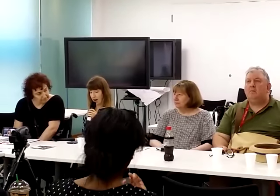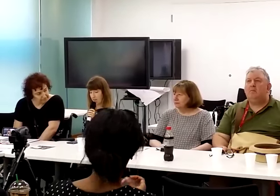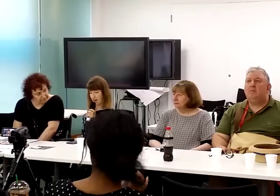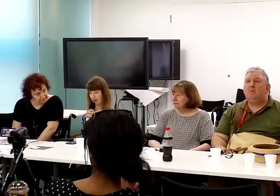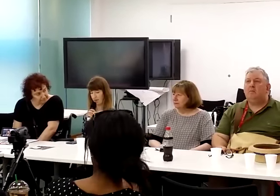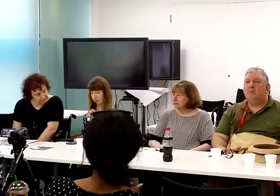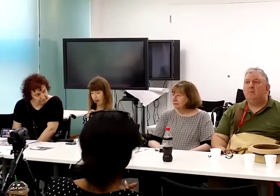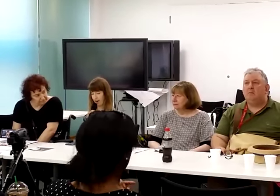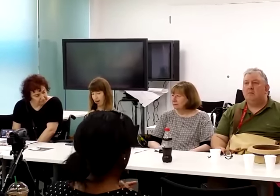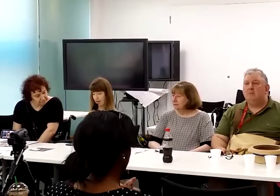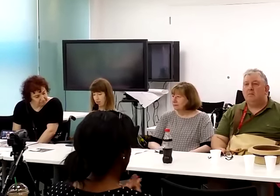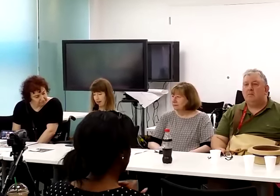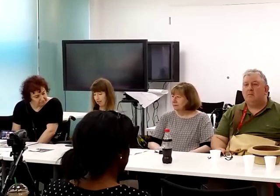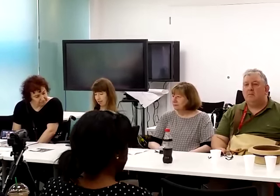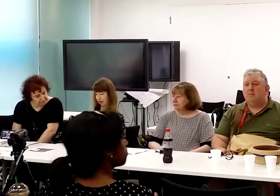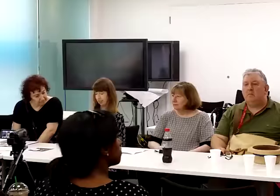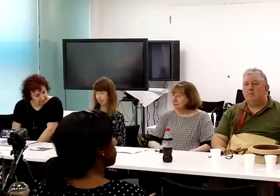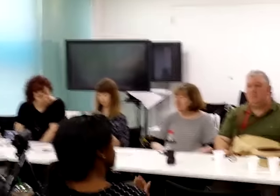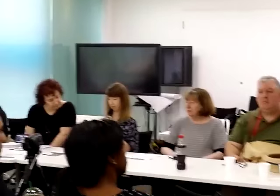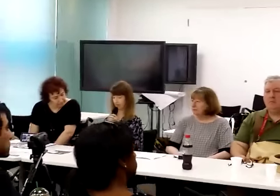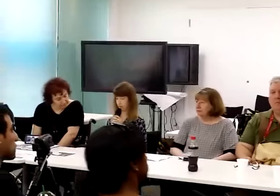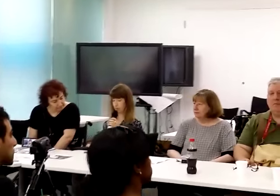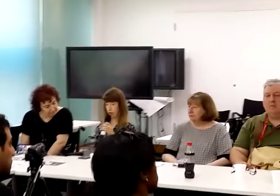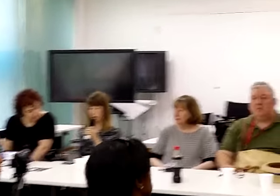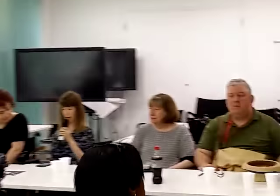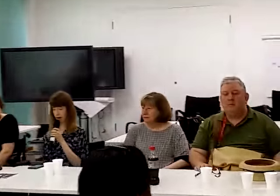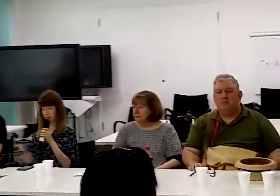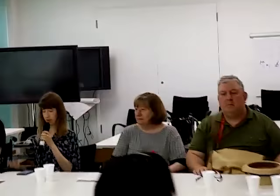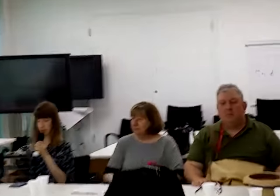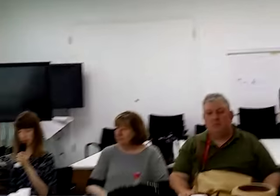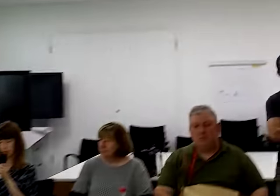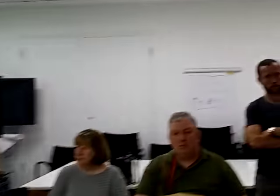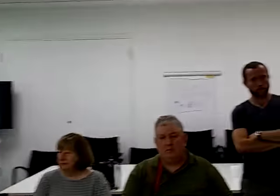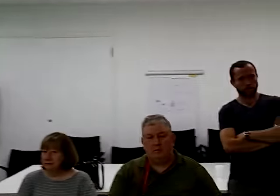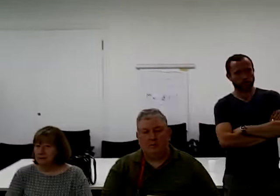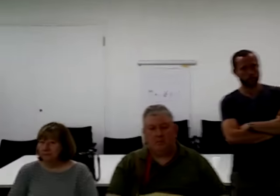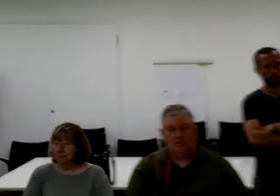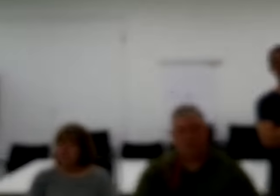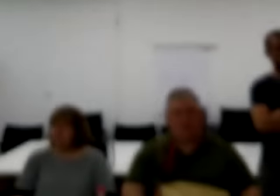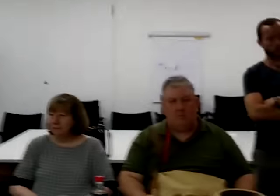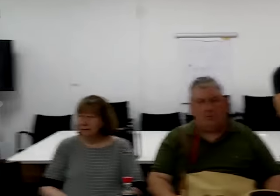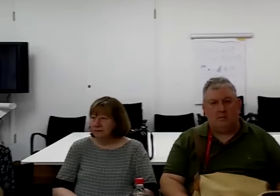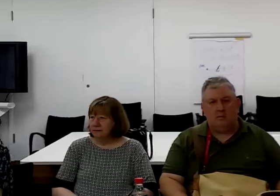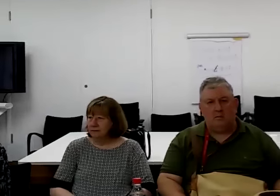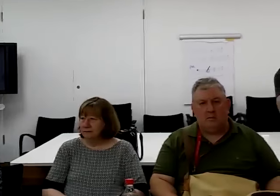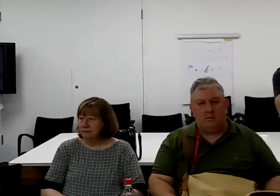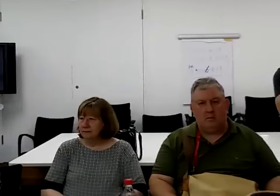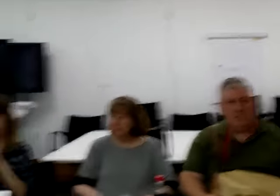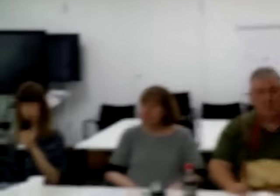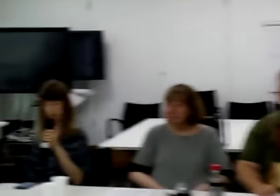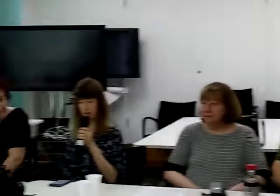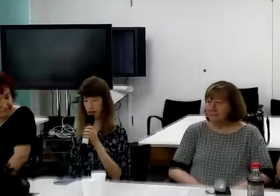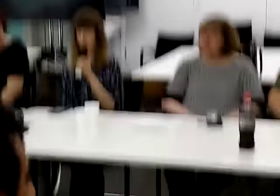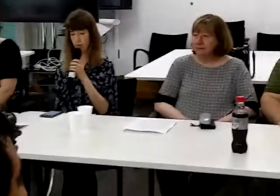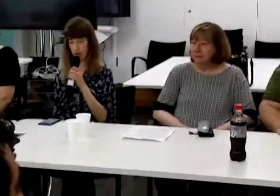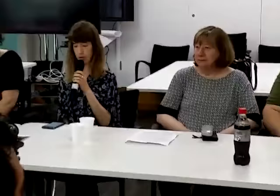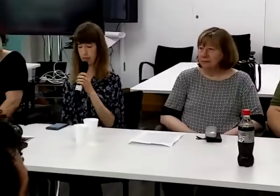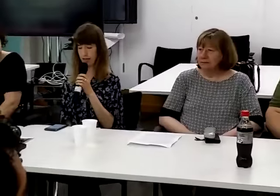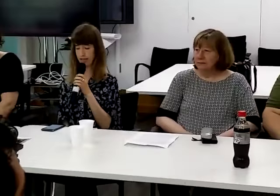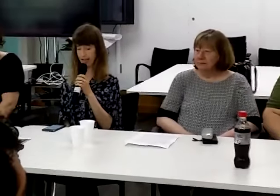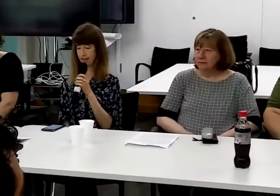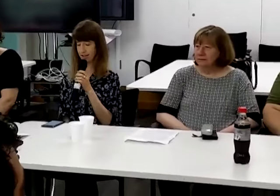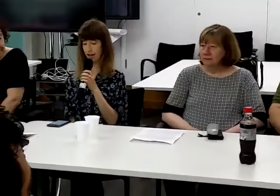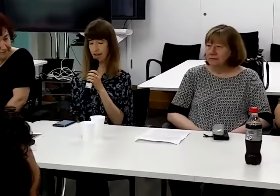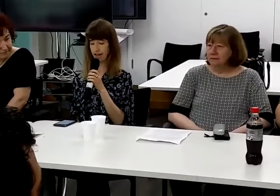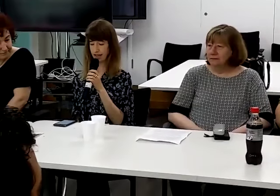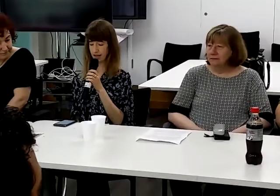attention and known for their high impact direct actions. But Jeremy and John have been there from the beginning at small demonstrations,